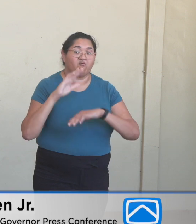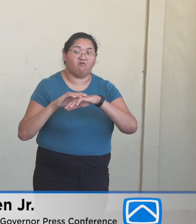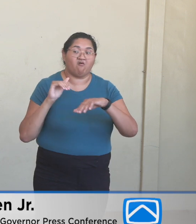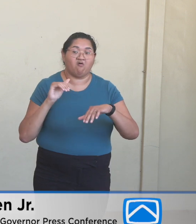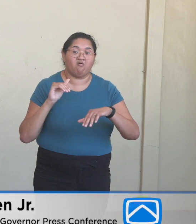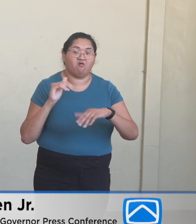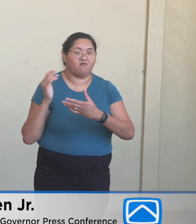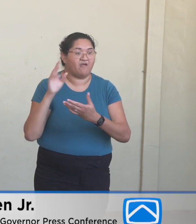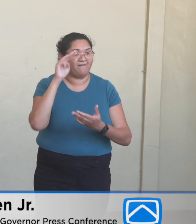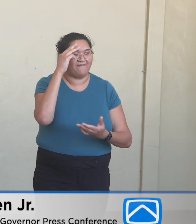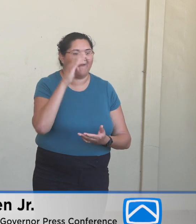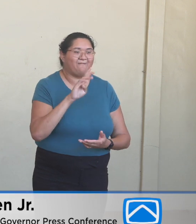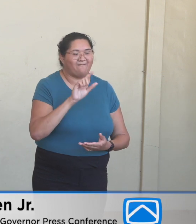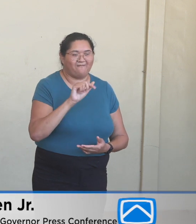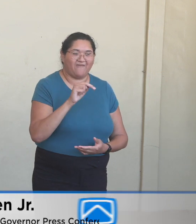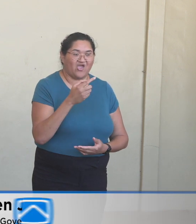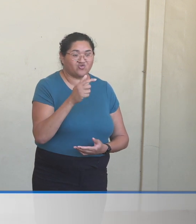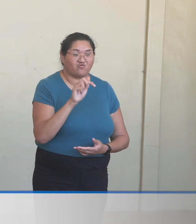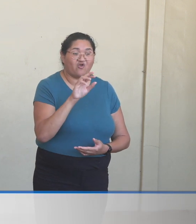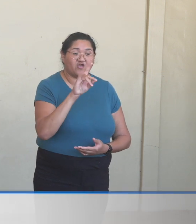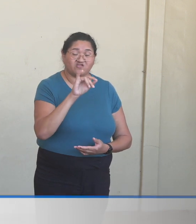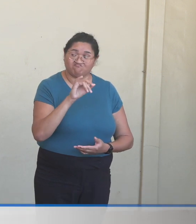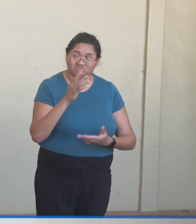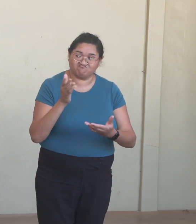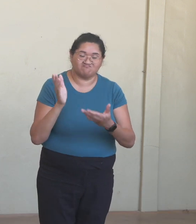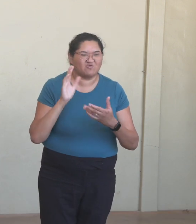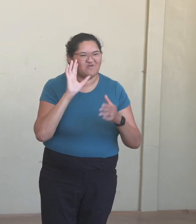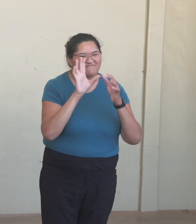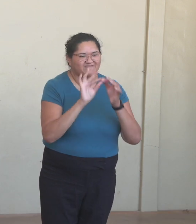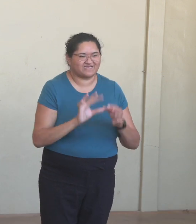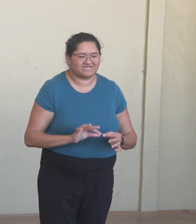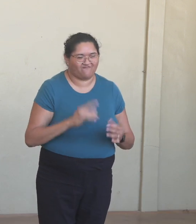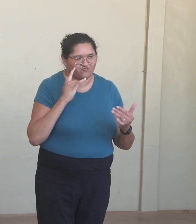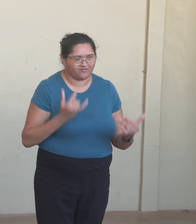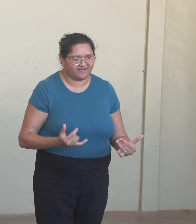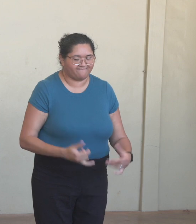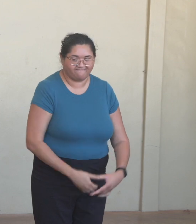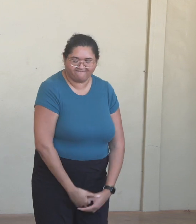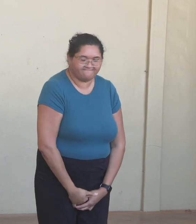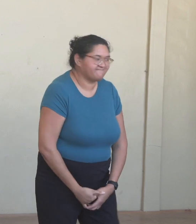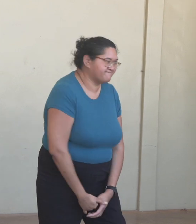on Mayor Blangiardi if he wishes to come and say a few words about today.